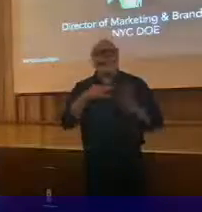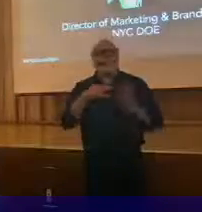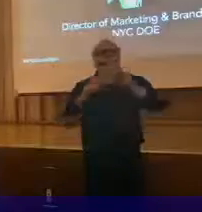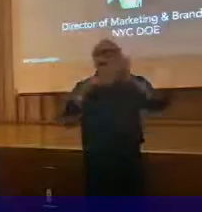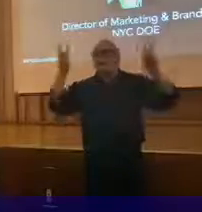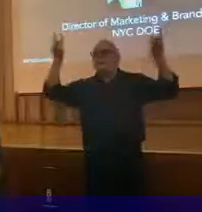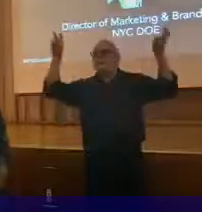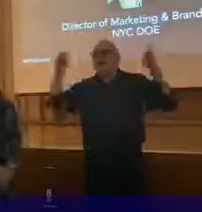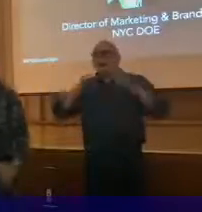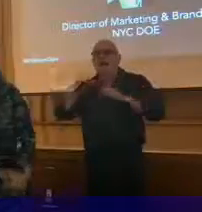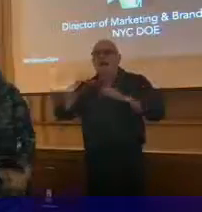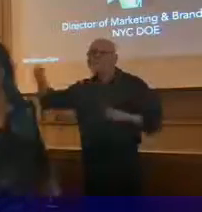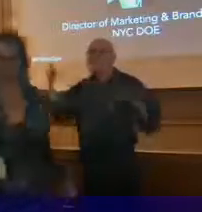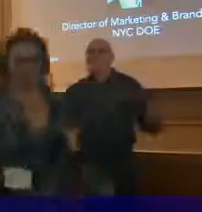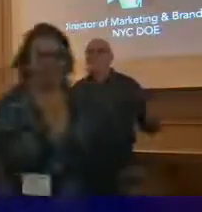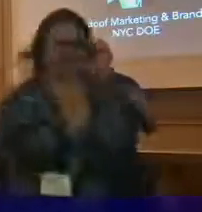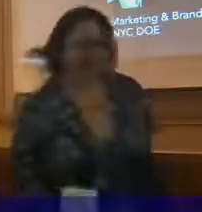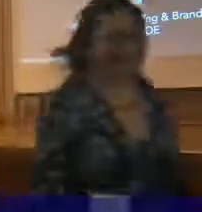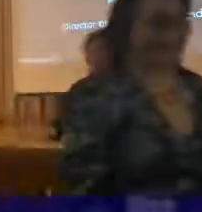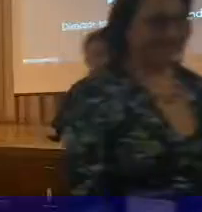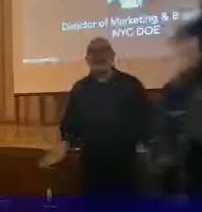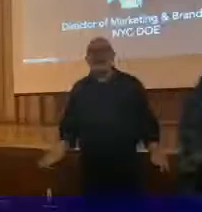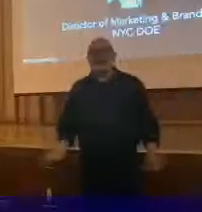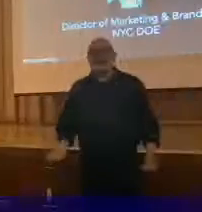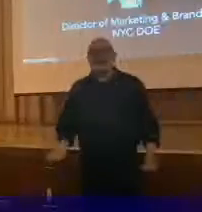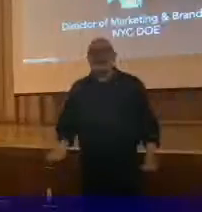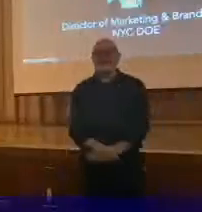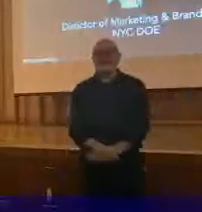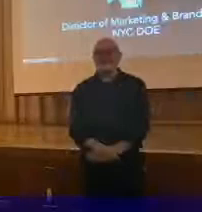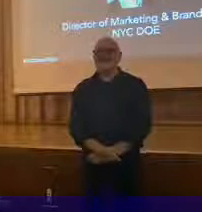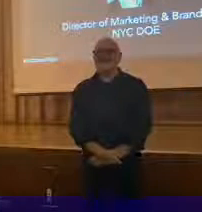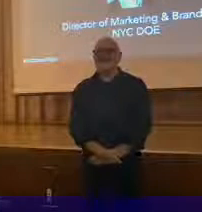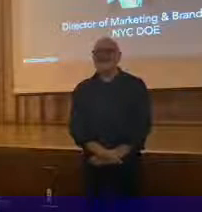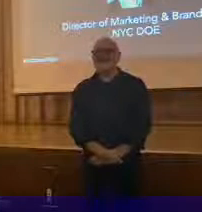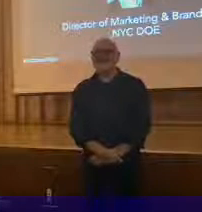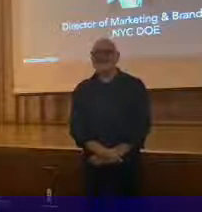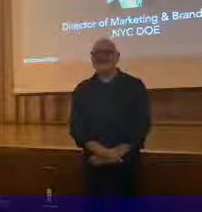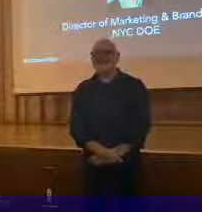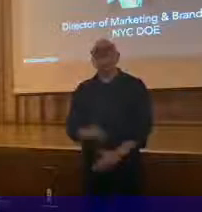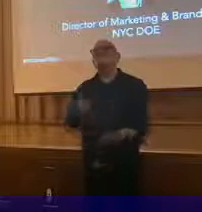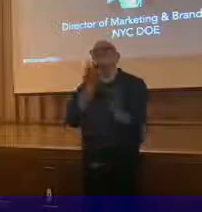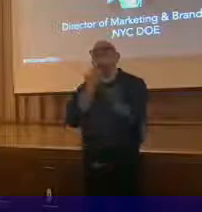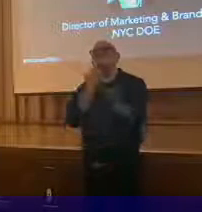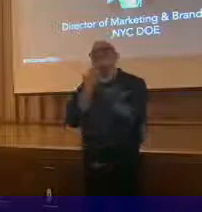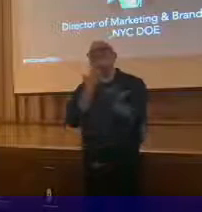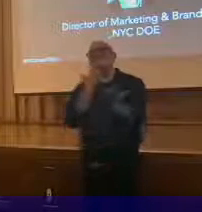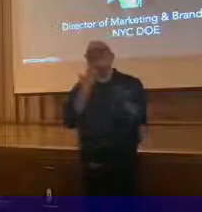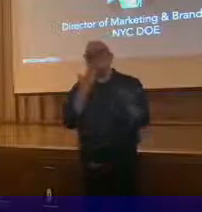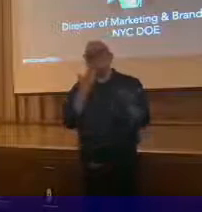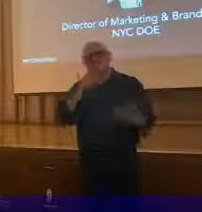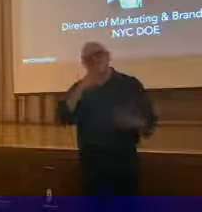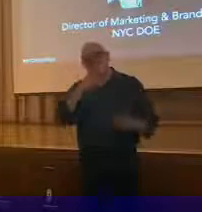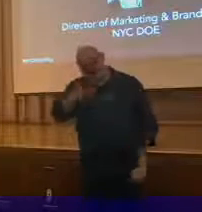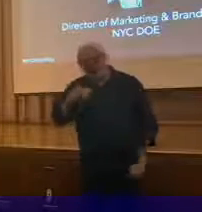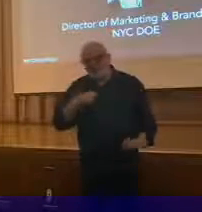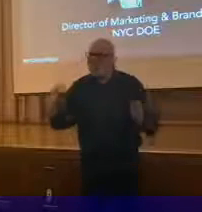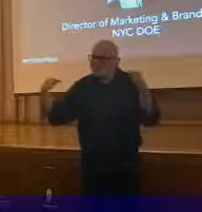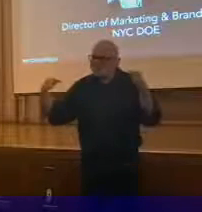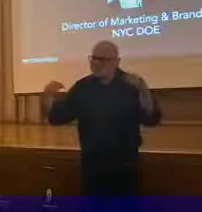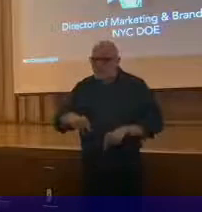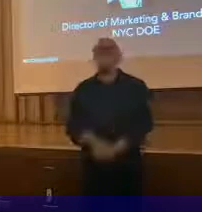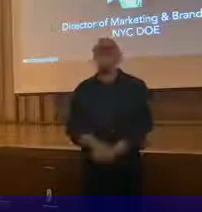for being here. Thank you for inviting me to be here, and Tech and Learning for inviting me to be here. But I especially want to thank all of you for being